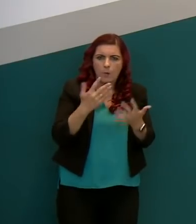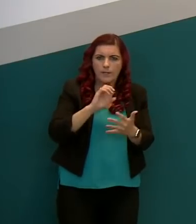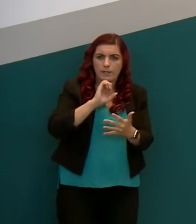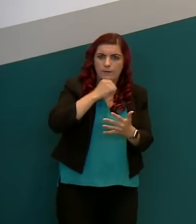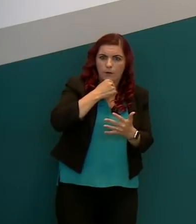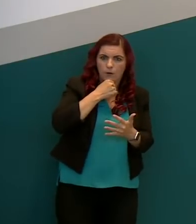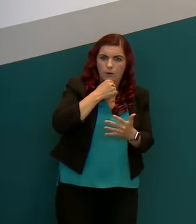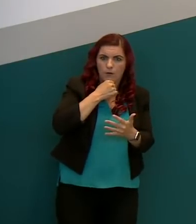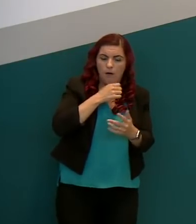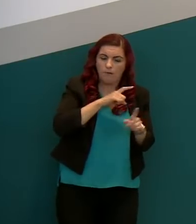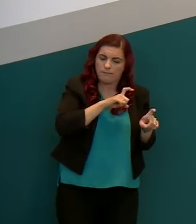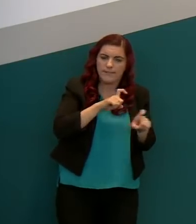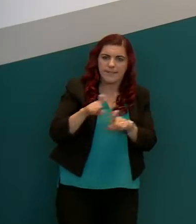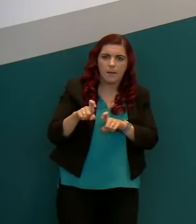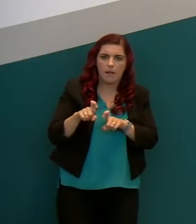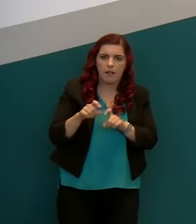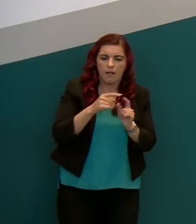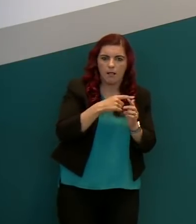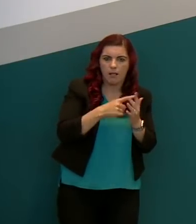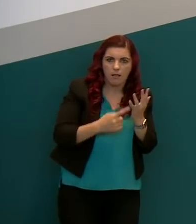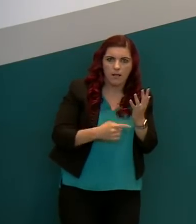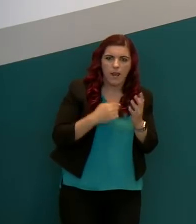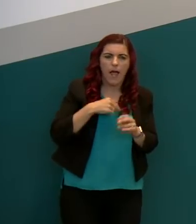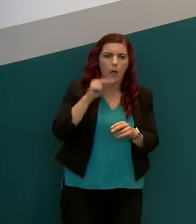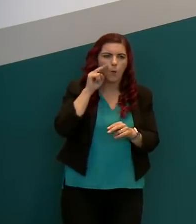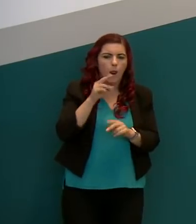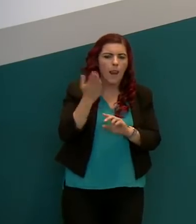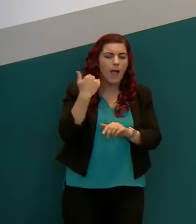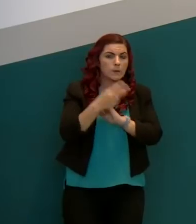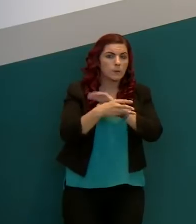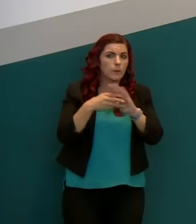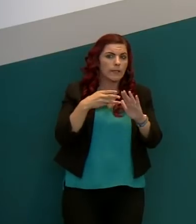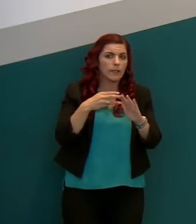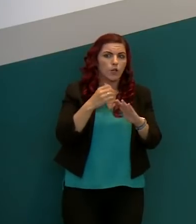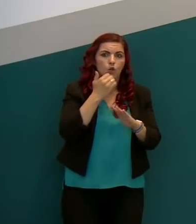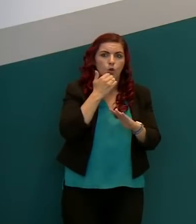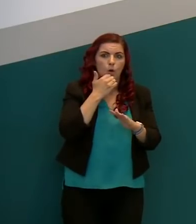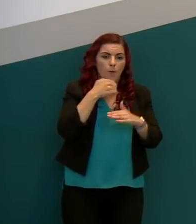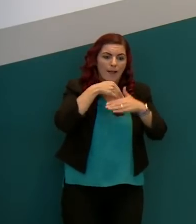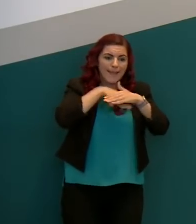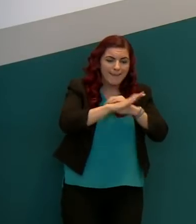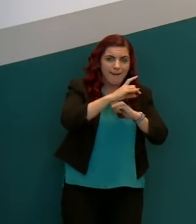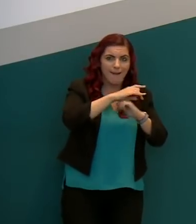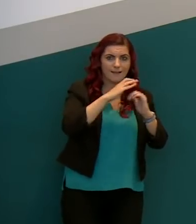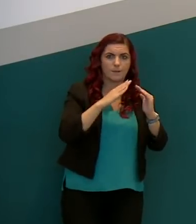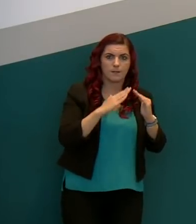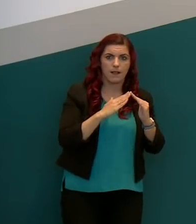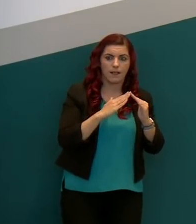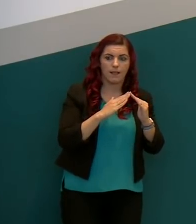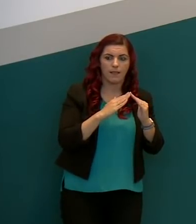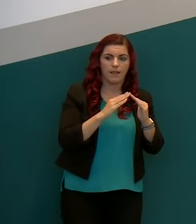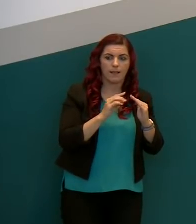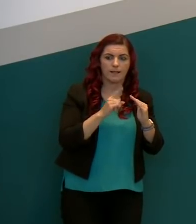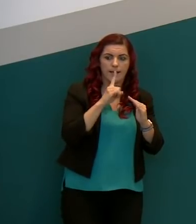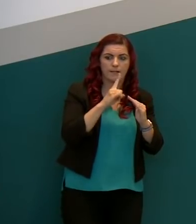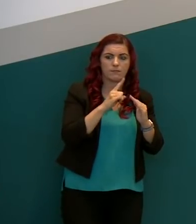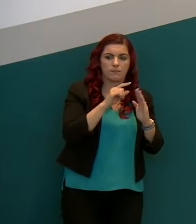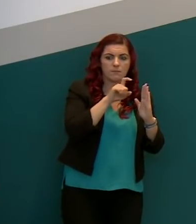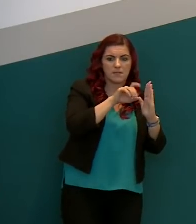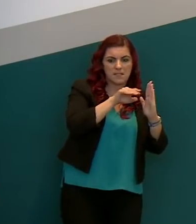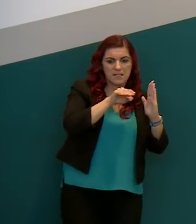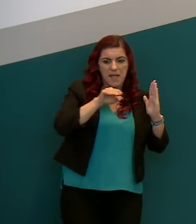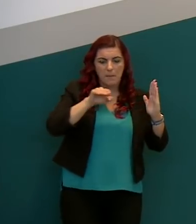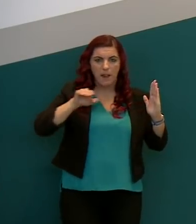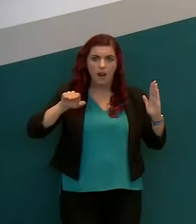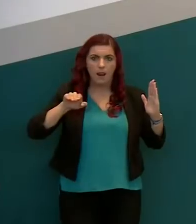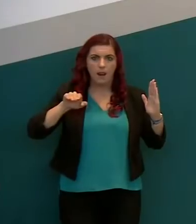disease are stable. I've noted last week that the number of inpatients in hospital has stopped declining, so that was